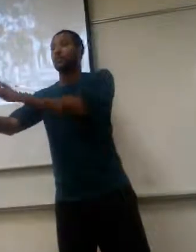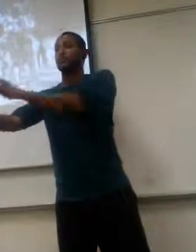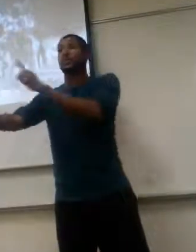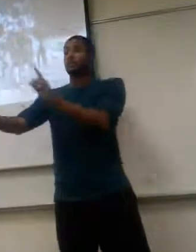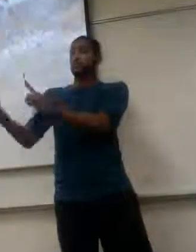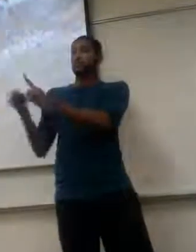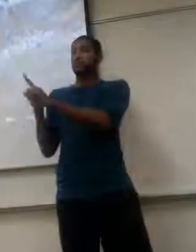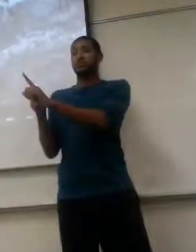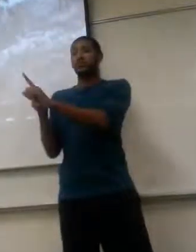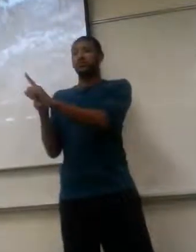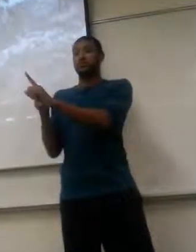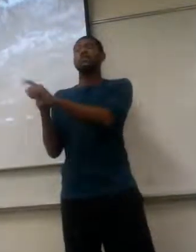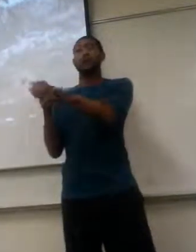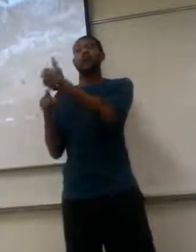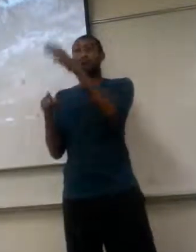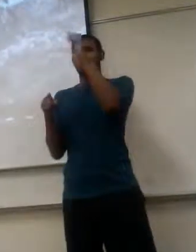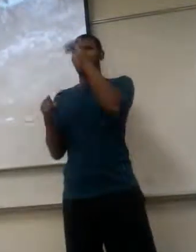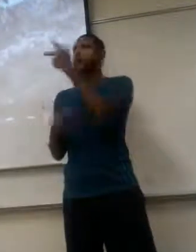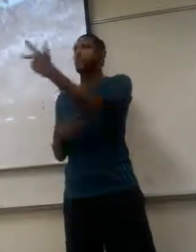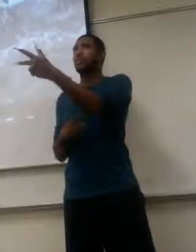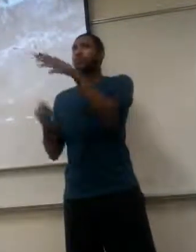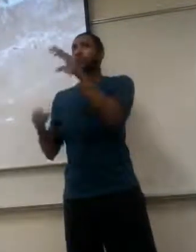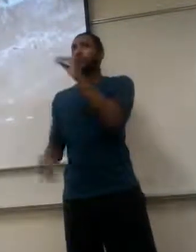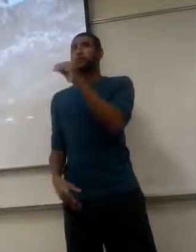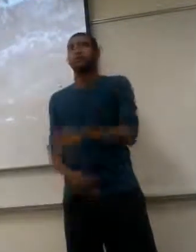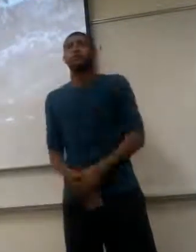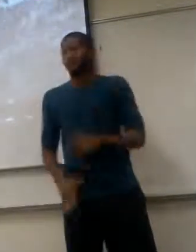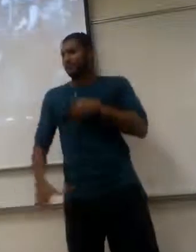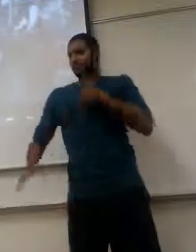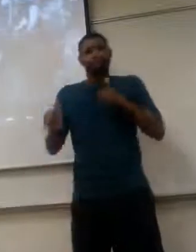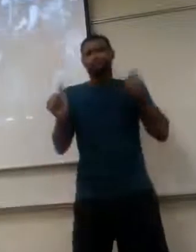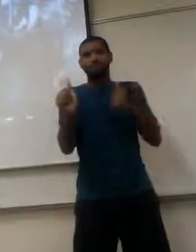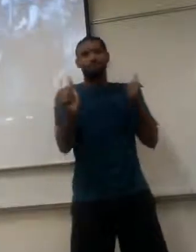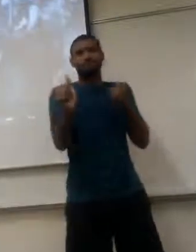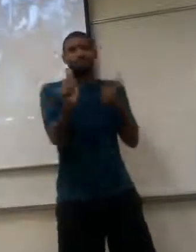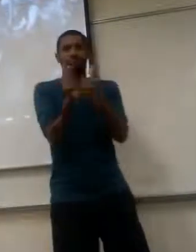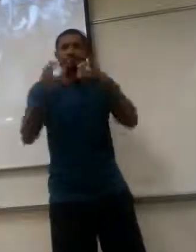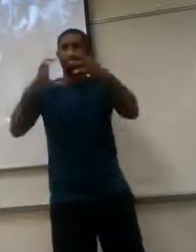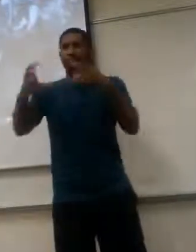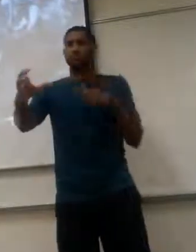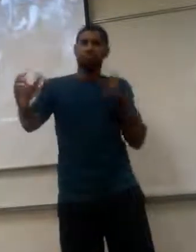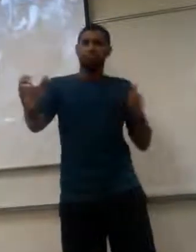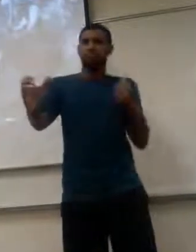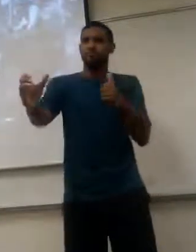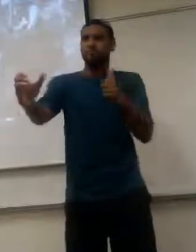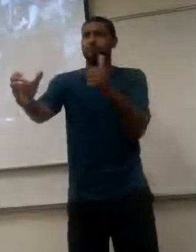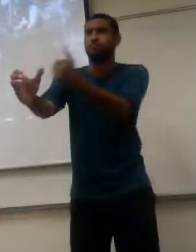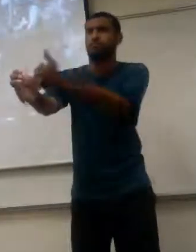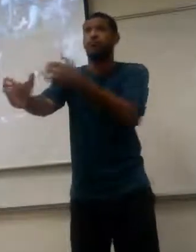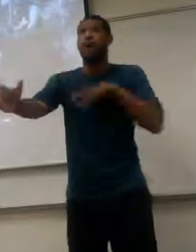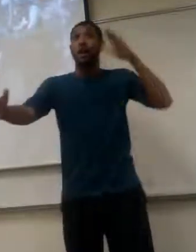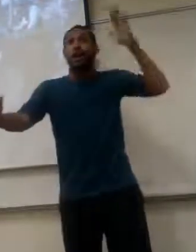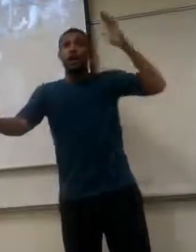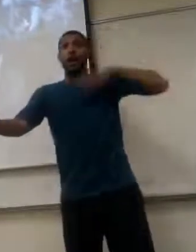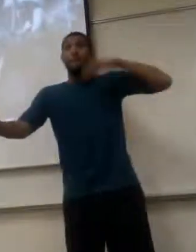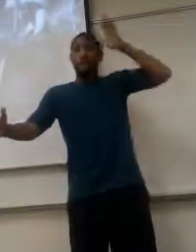eyes. We assembled and gave chase. My father, although in his 60s and too